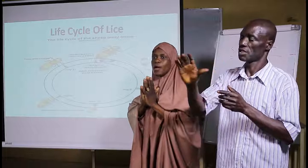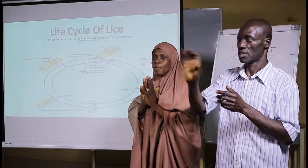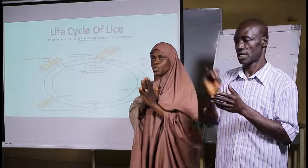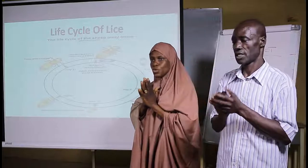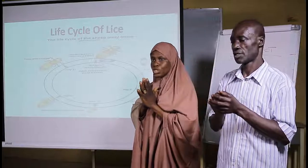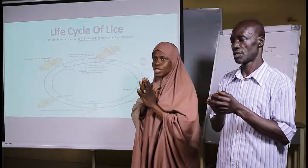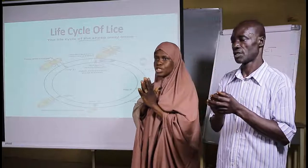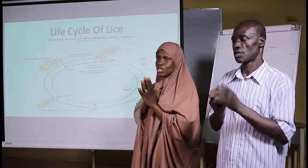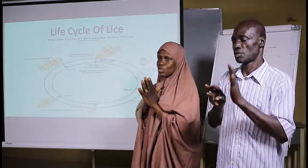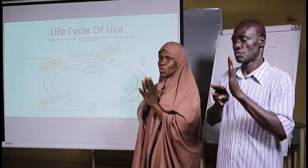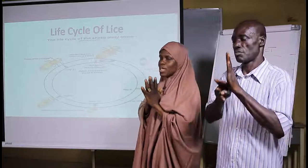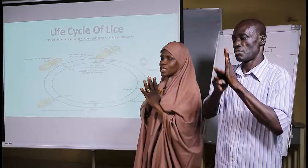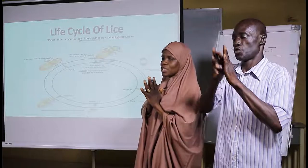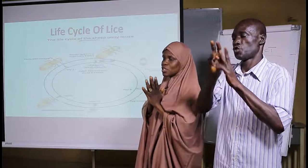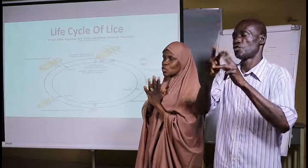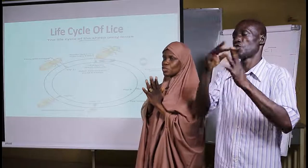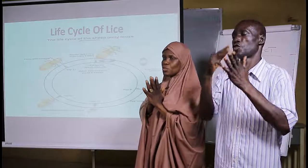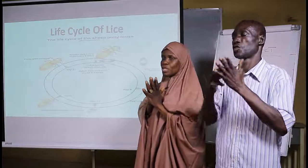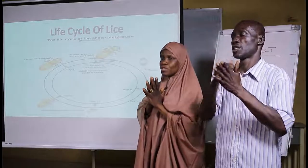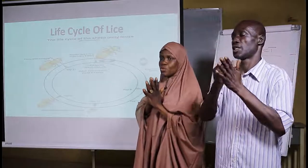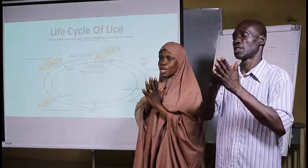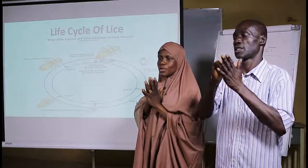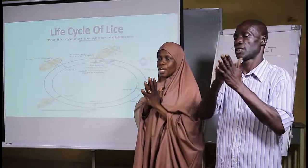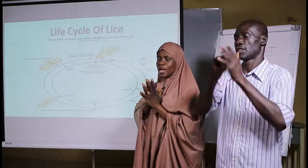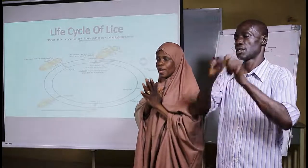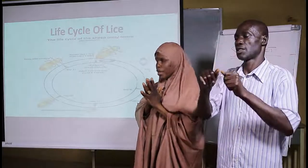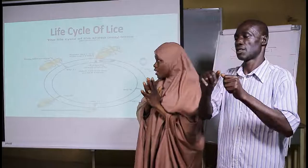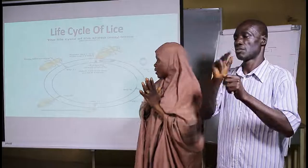a maturity stage where it is going to be ready for